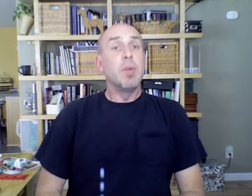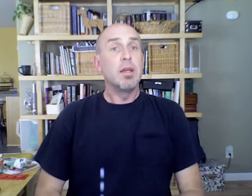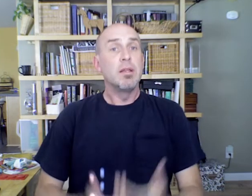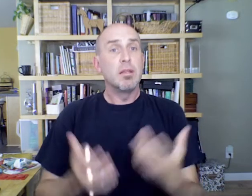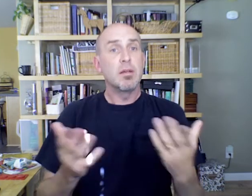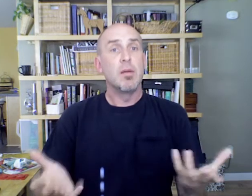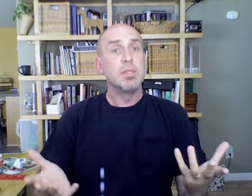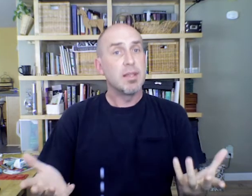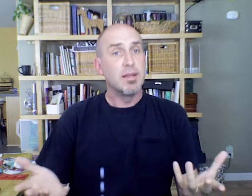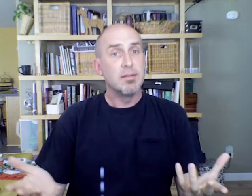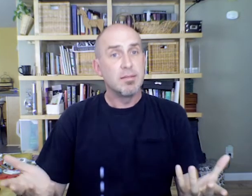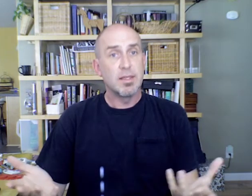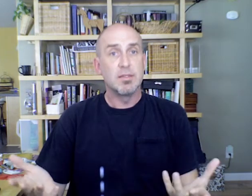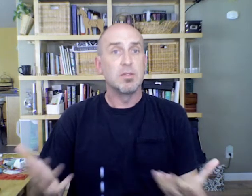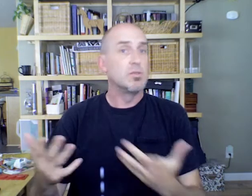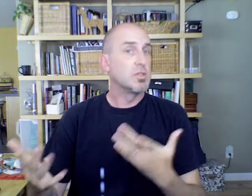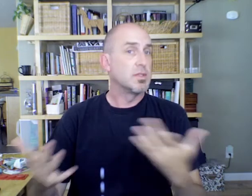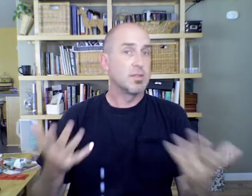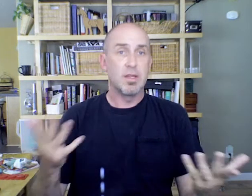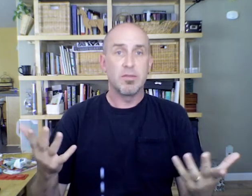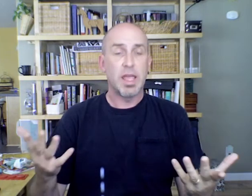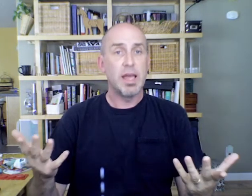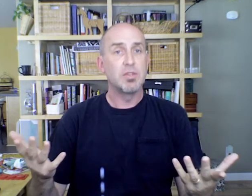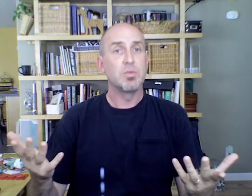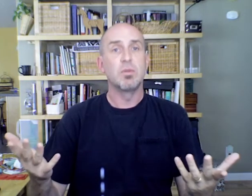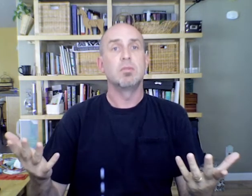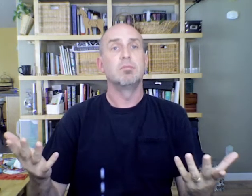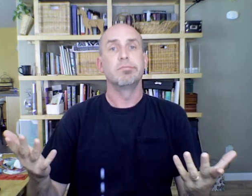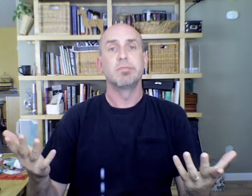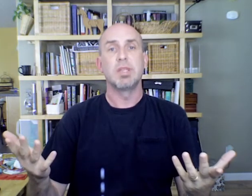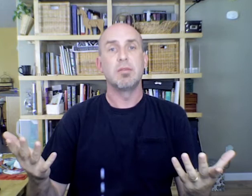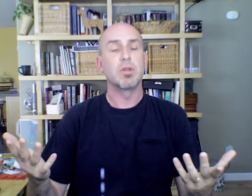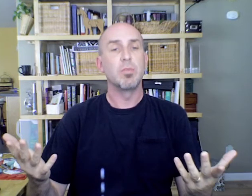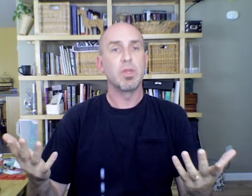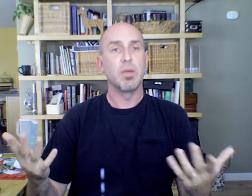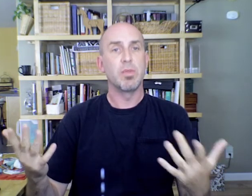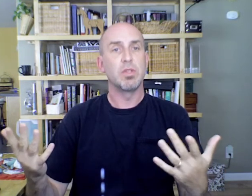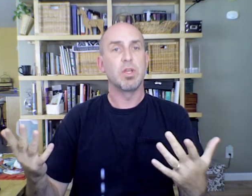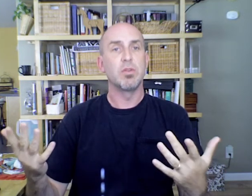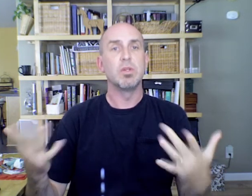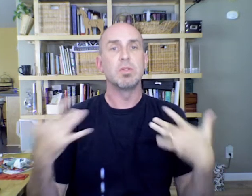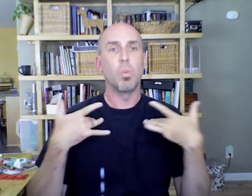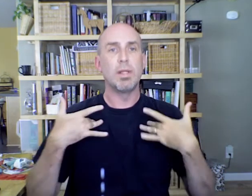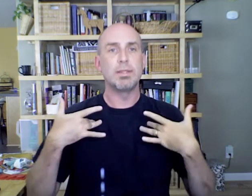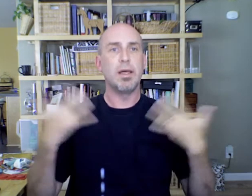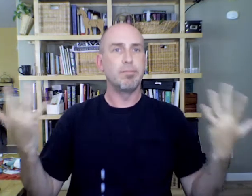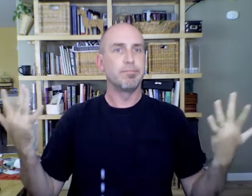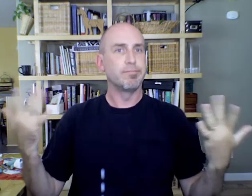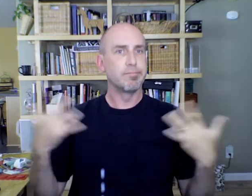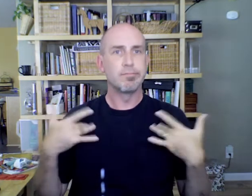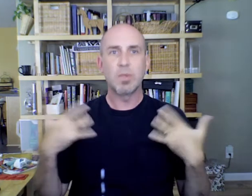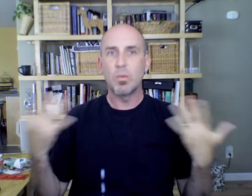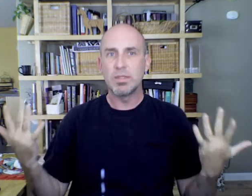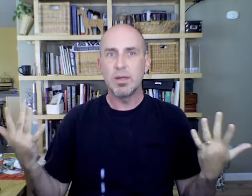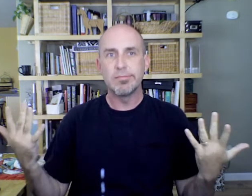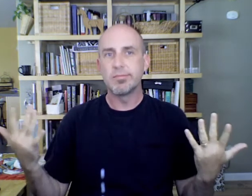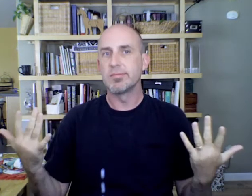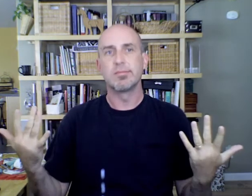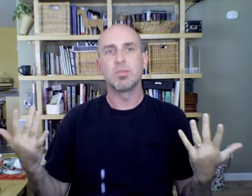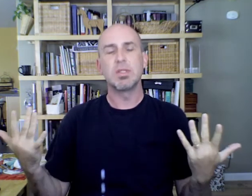Another common sign the kids use, just kind of a casual sign for communicating with each other, is what's up. What's up? Just like a